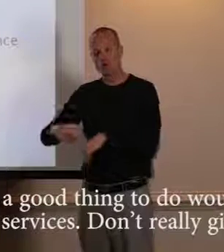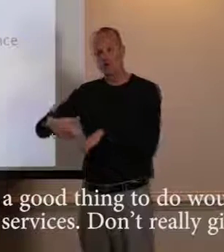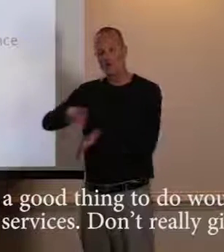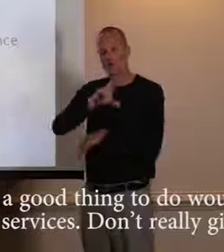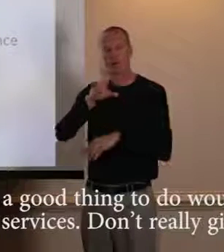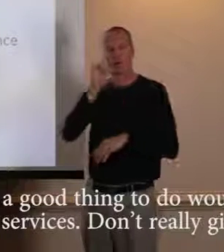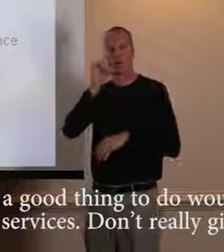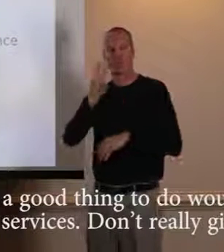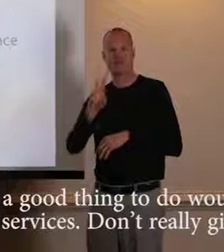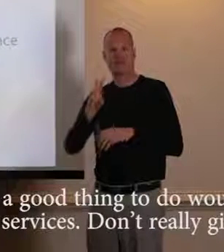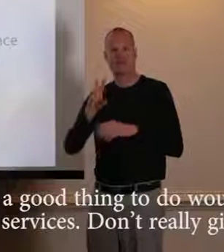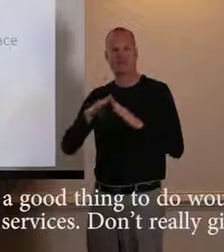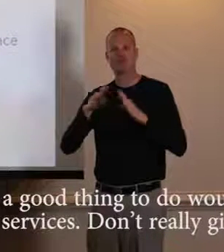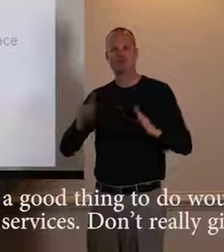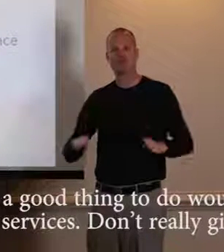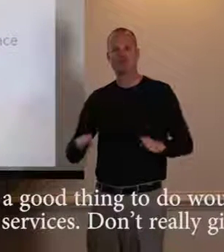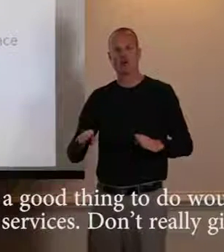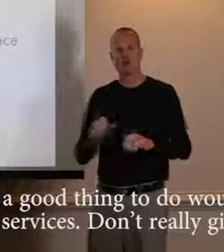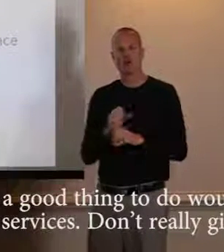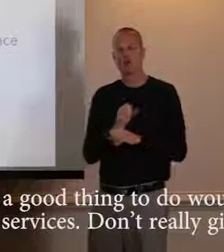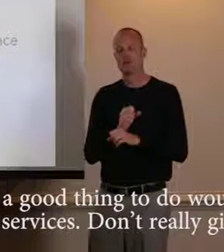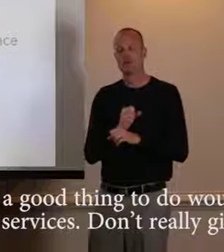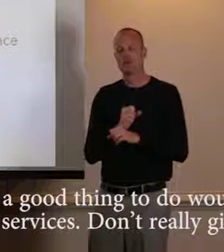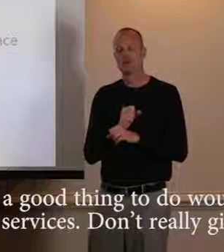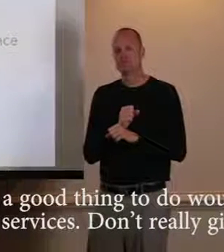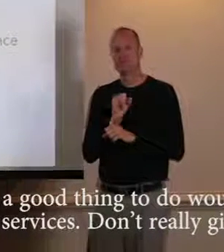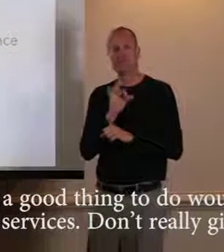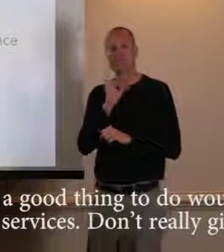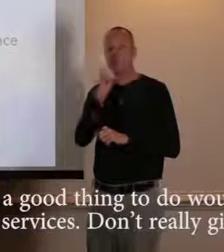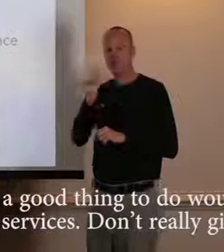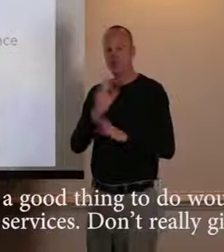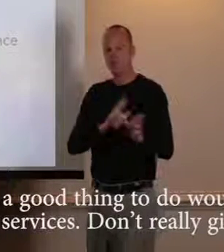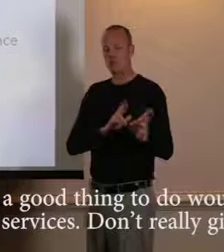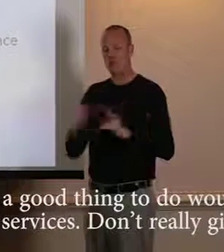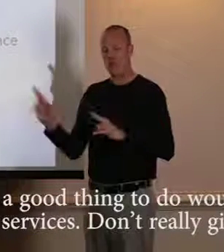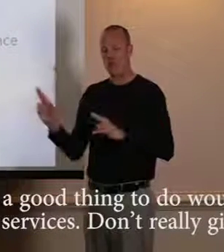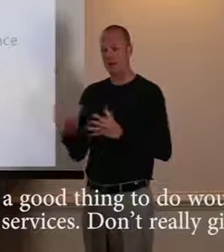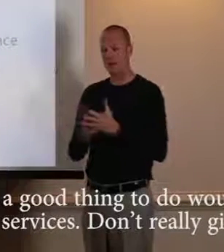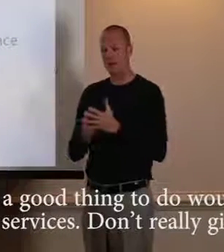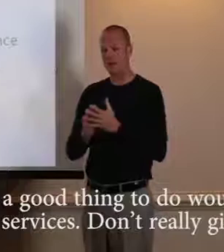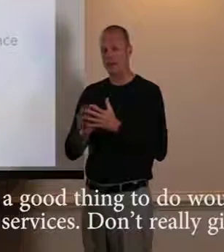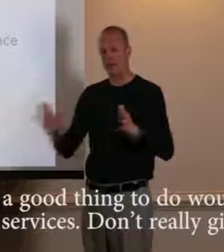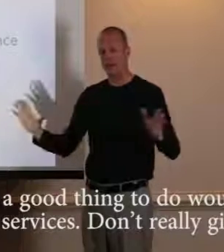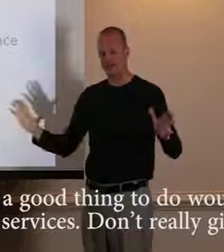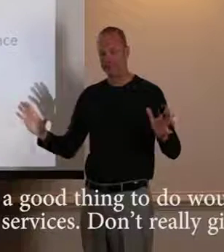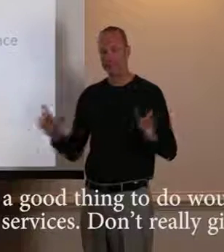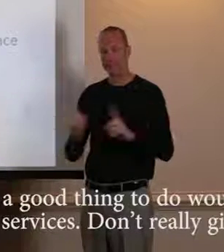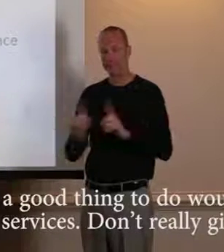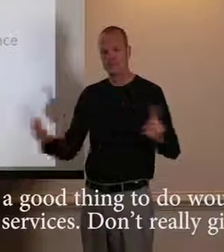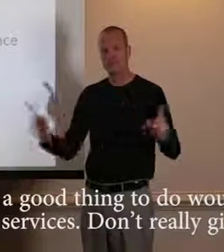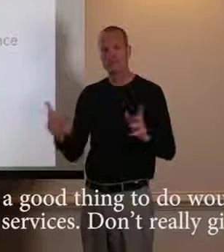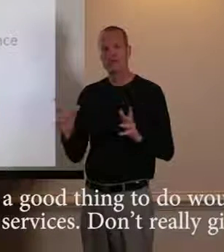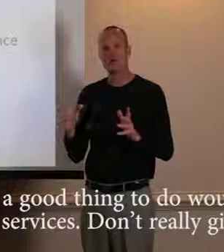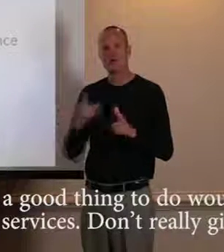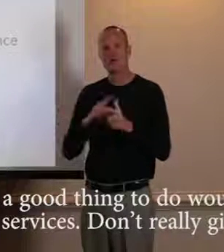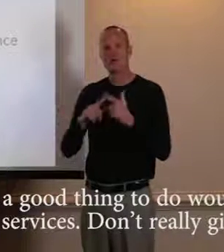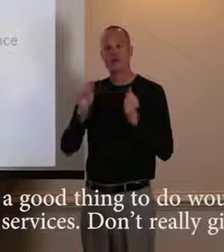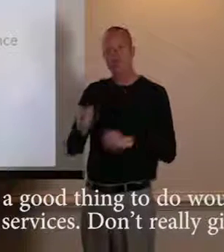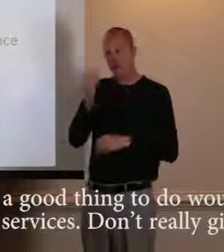not ready to leave, a good thing to do would be to just inform them of the services. Don't really